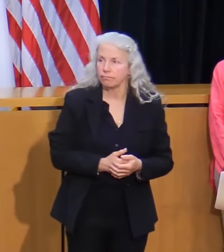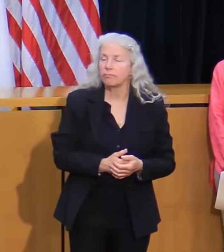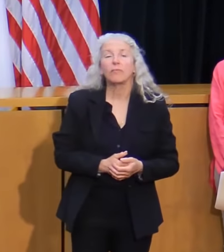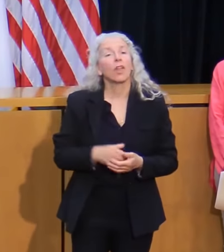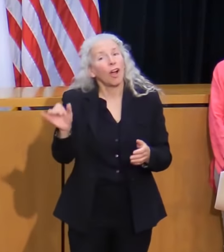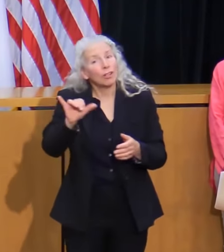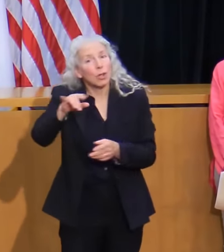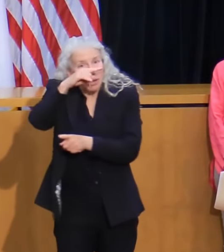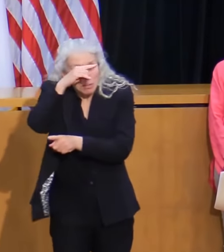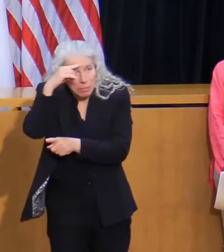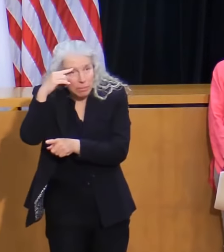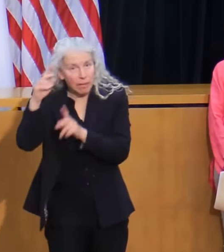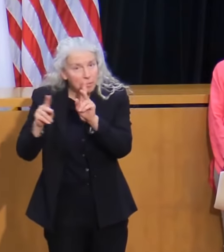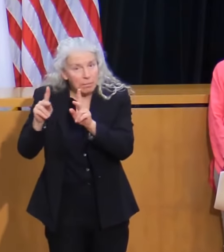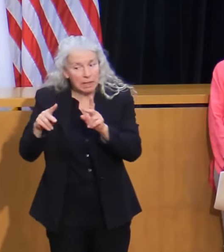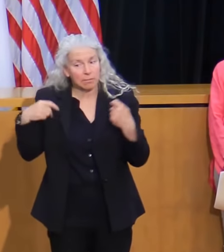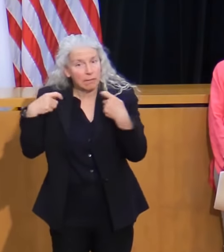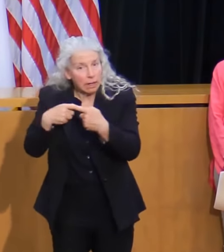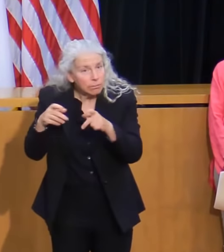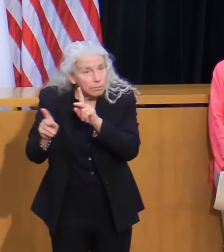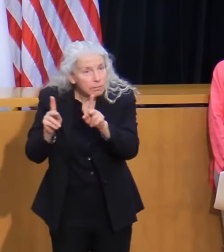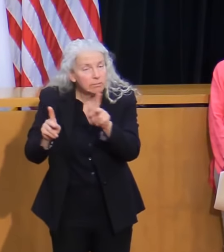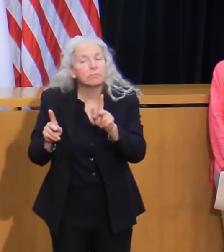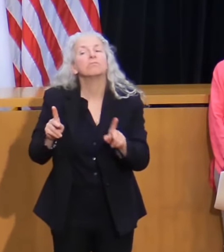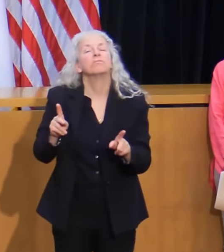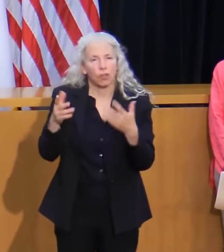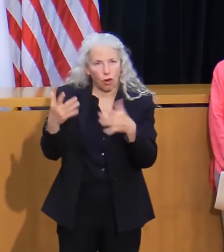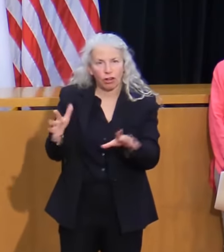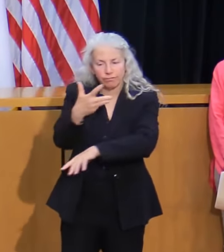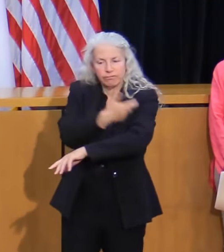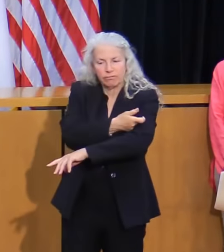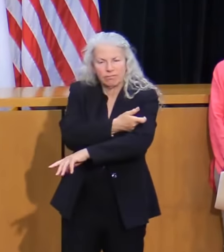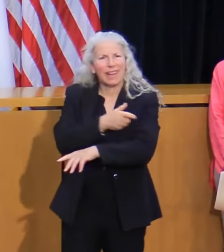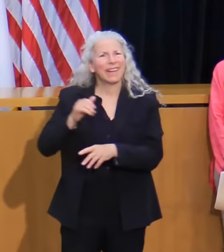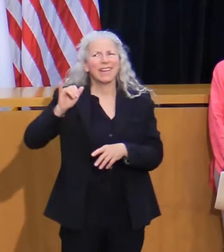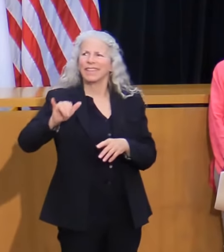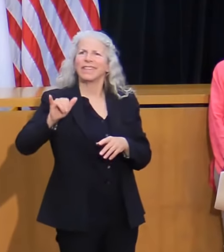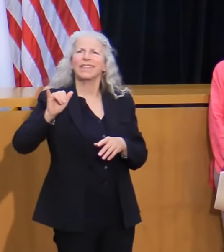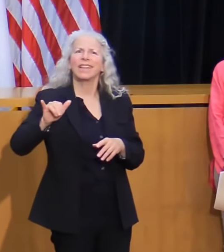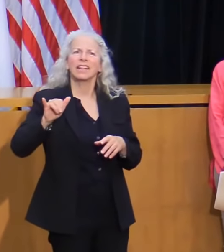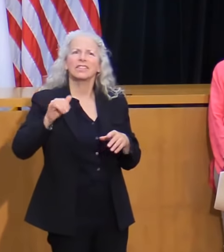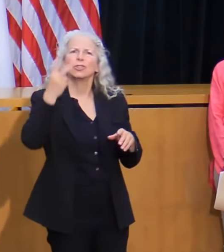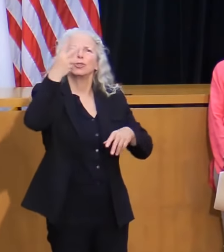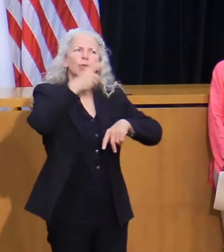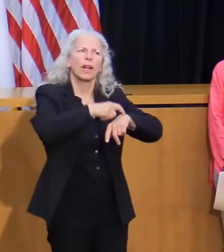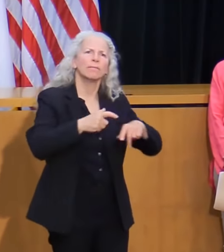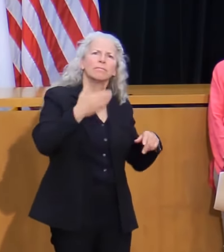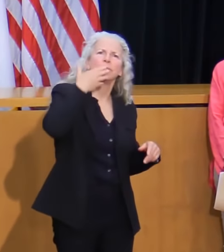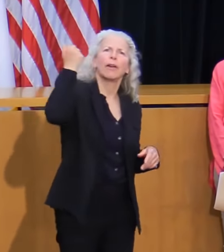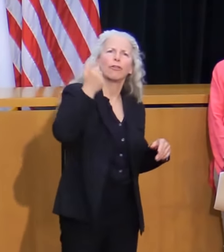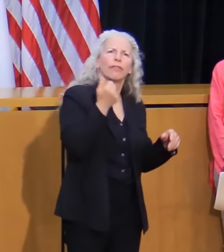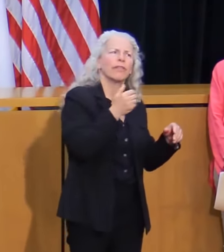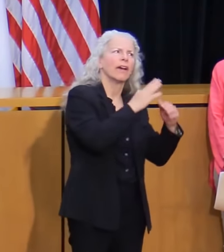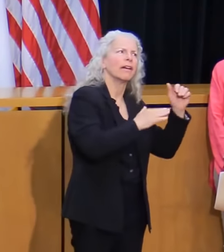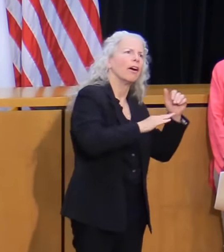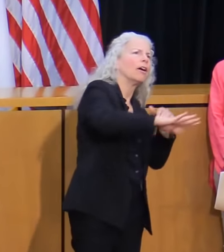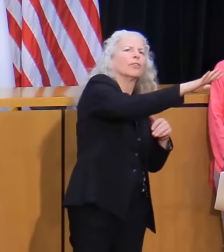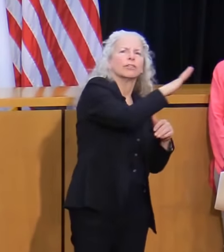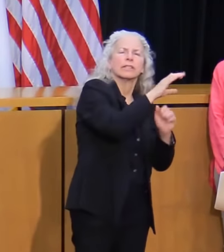Hispanic residents who have received at least one dose are both about double the national rate, and we are number 4 in the nation in terms